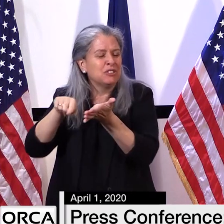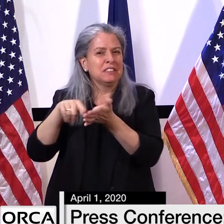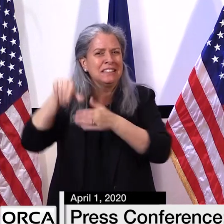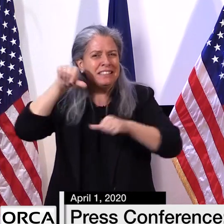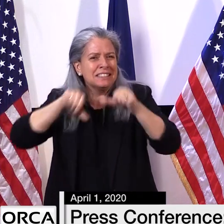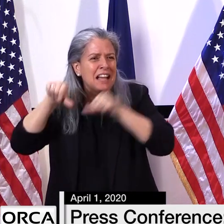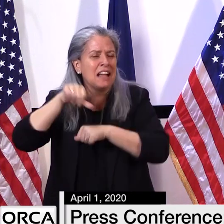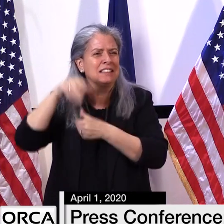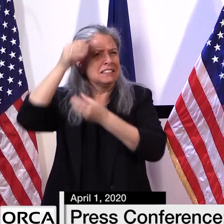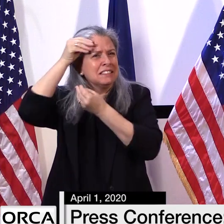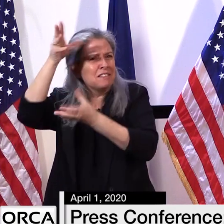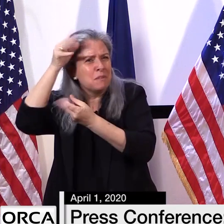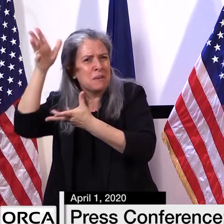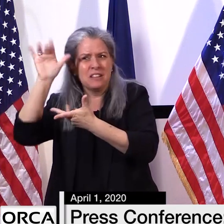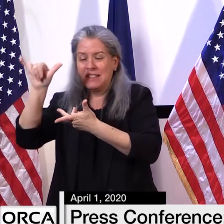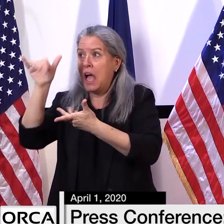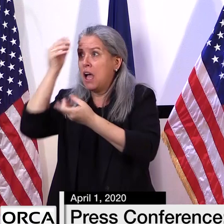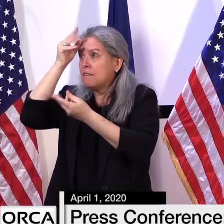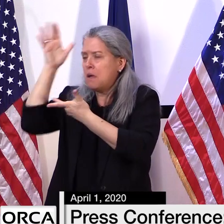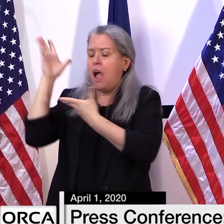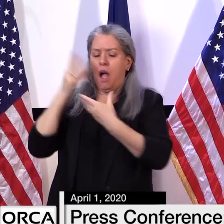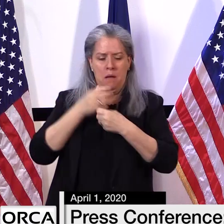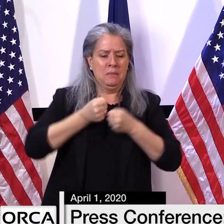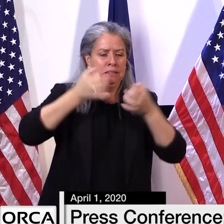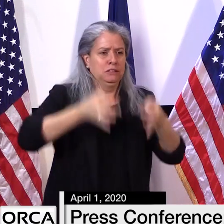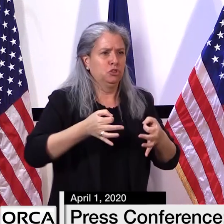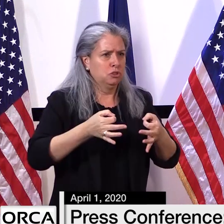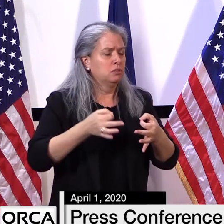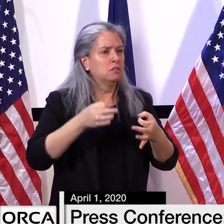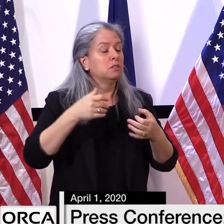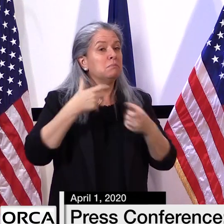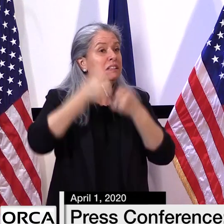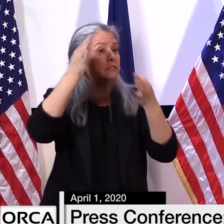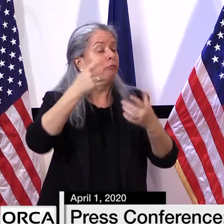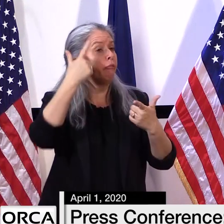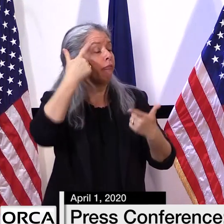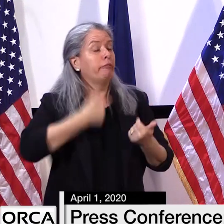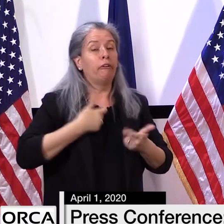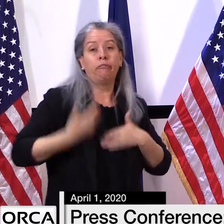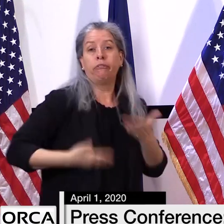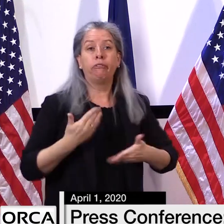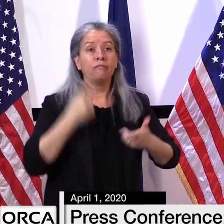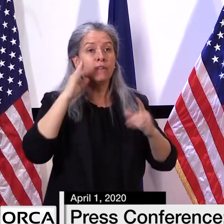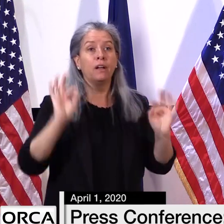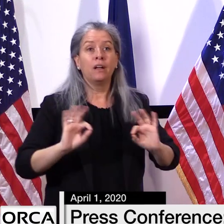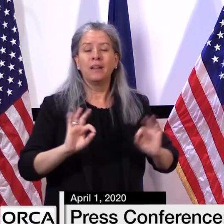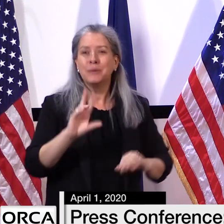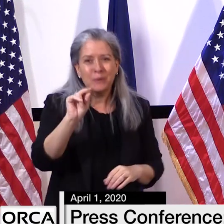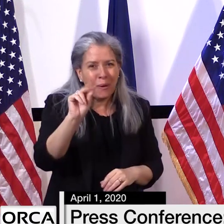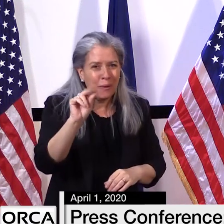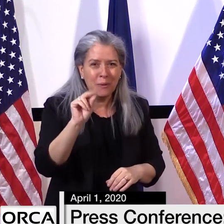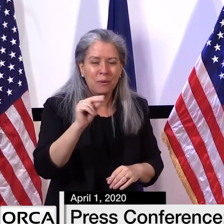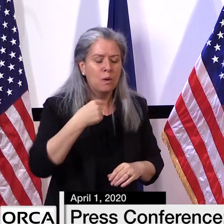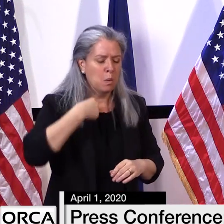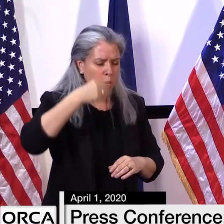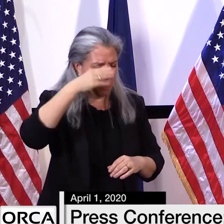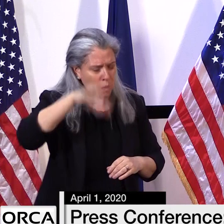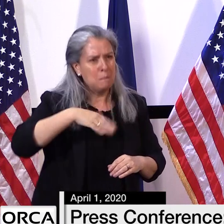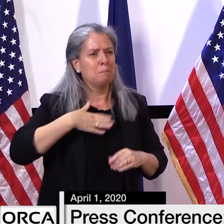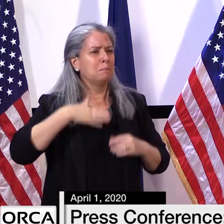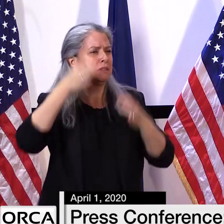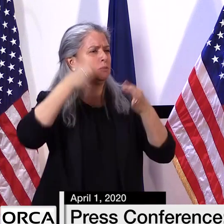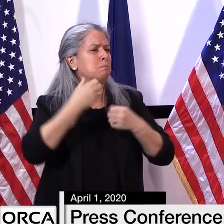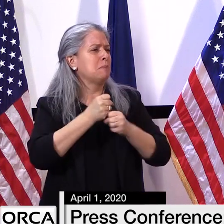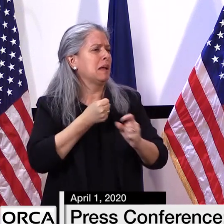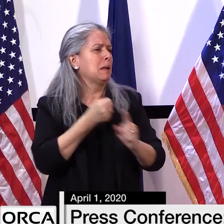available to keep us safe. But I know that doesn't lessen the impact these decisions have on each and every one of you and your families.